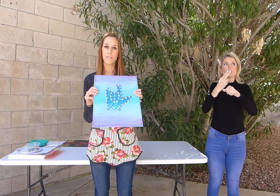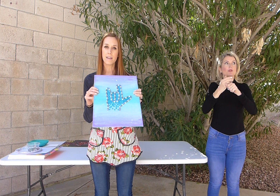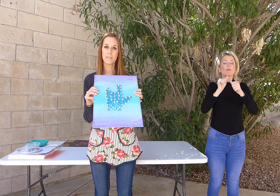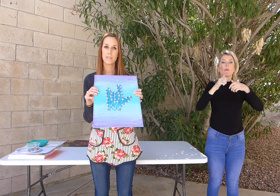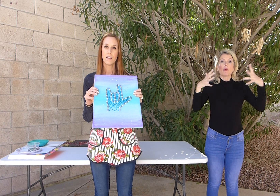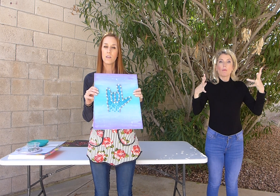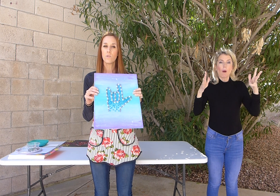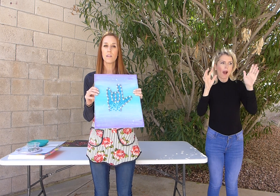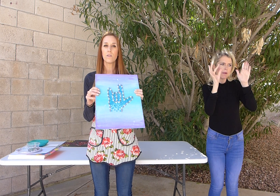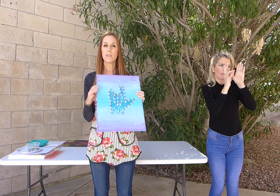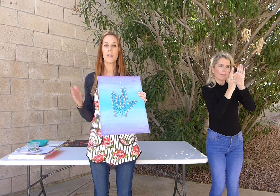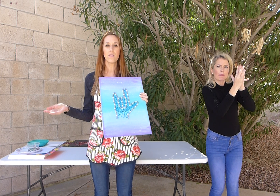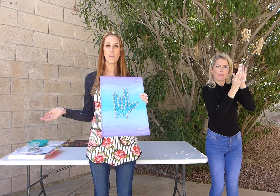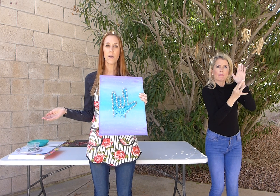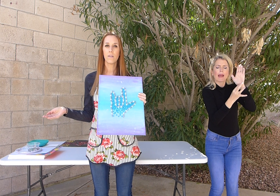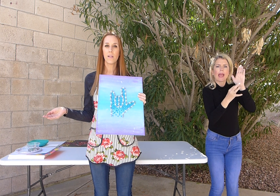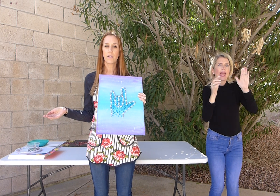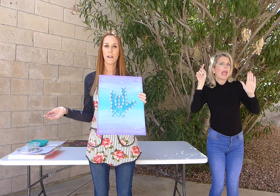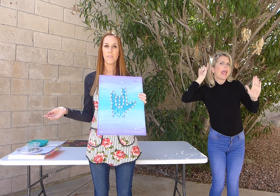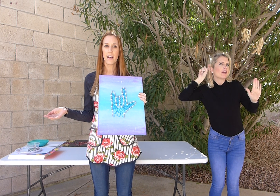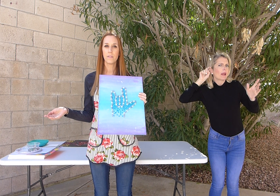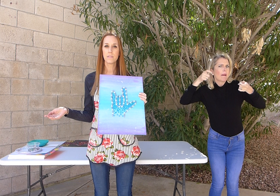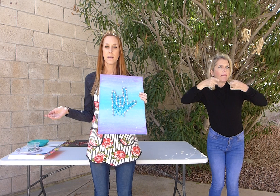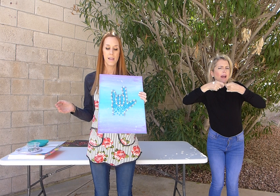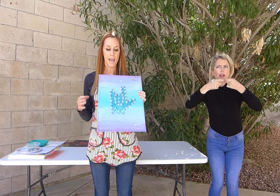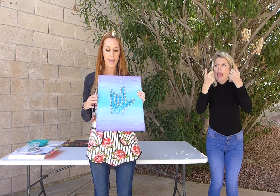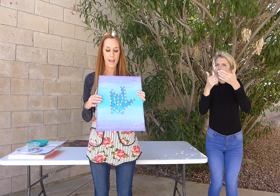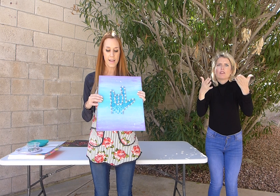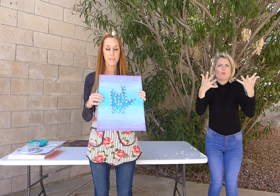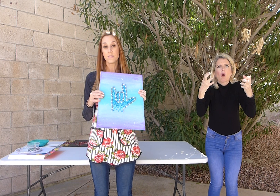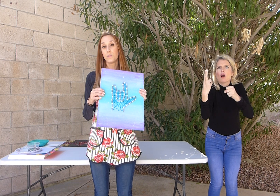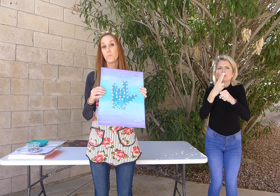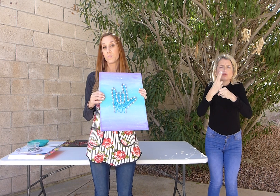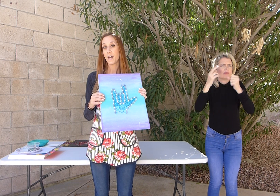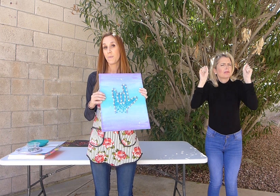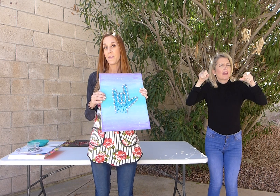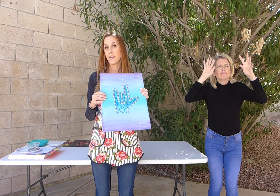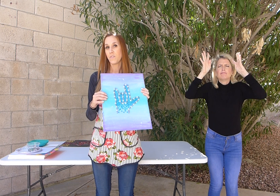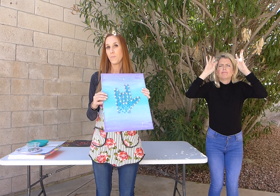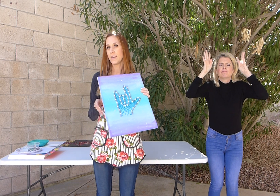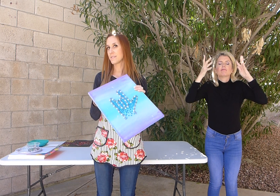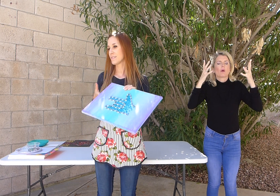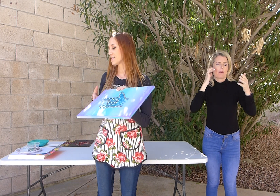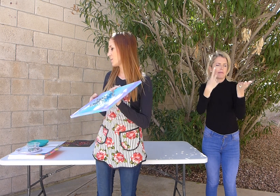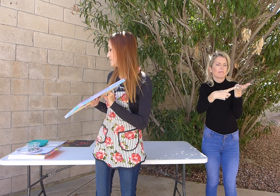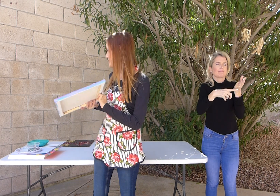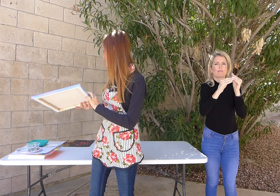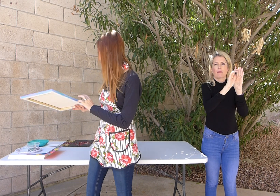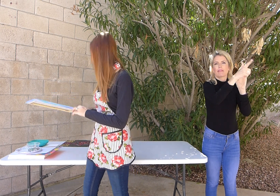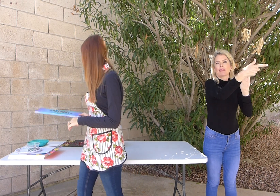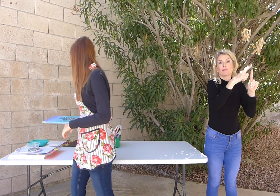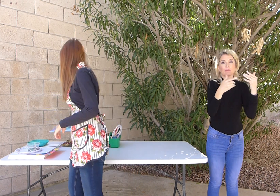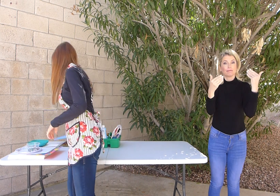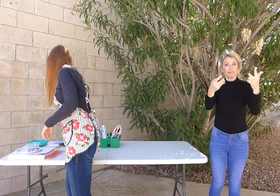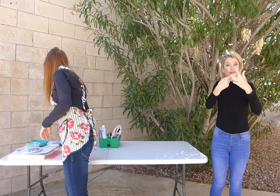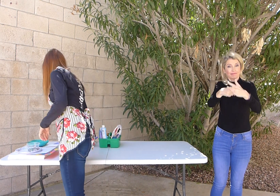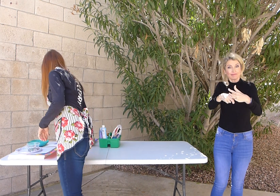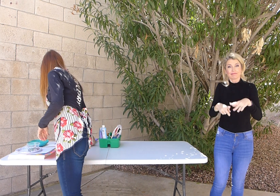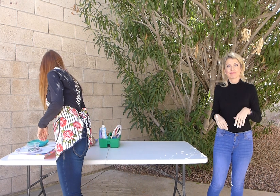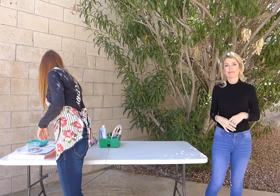aid batteries. You can use anything you have laying around the house, and we'll talk about that in a few minutes. So let's get started.